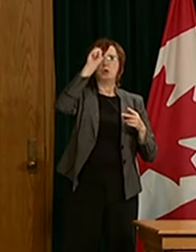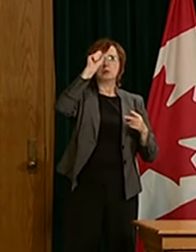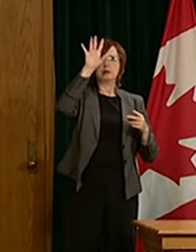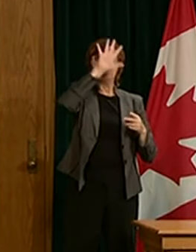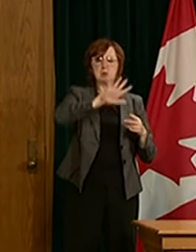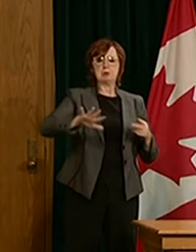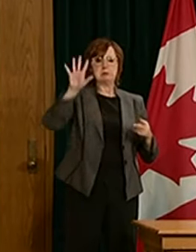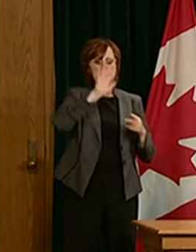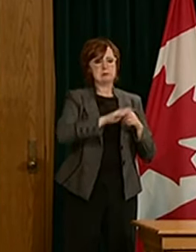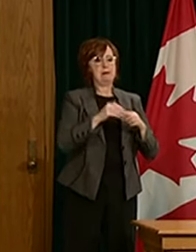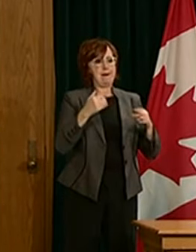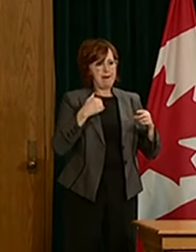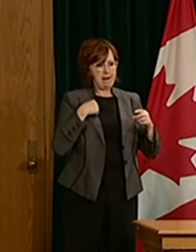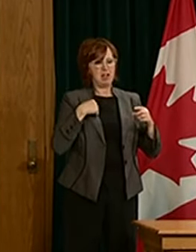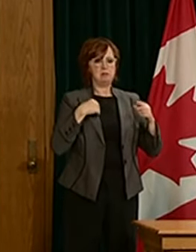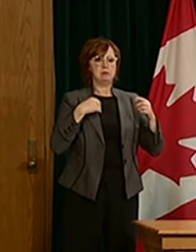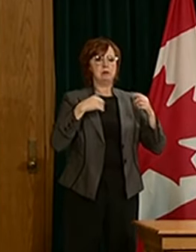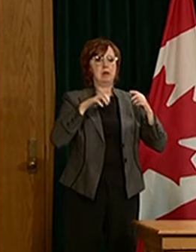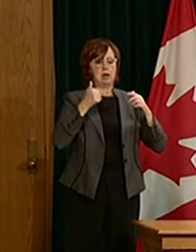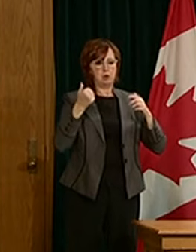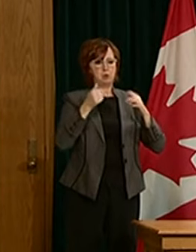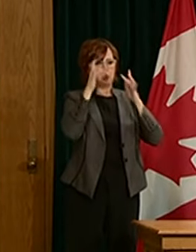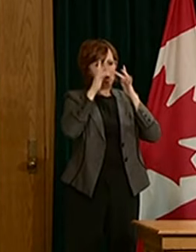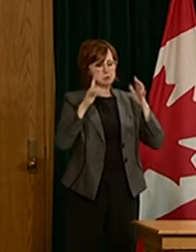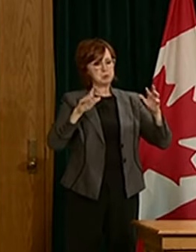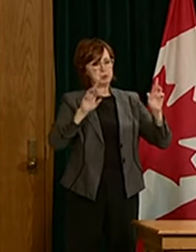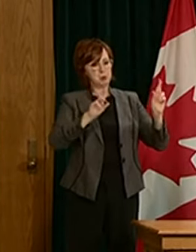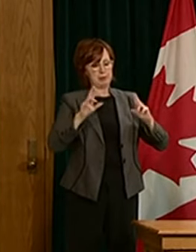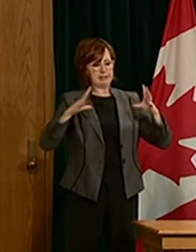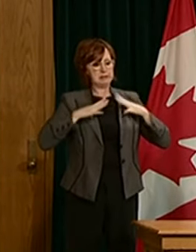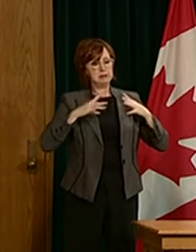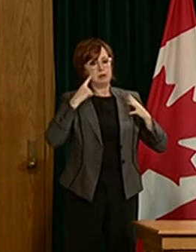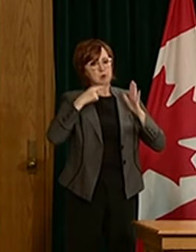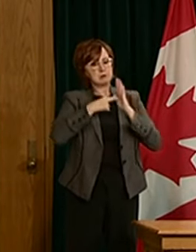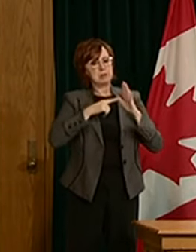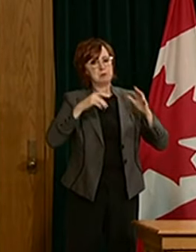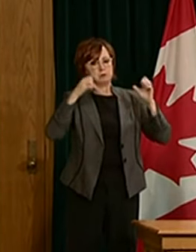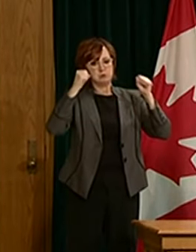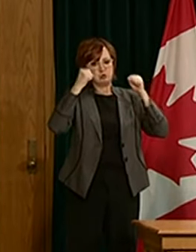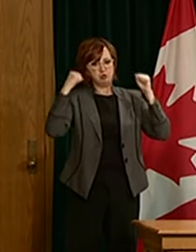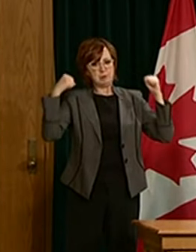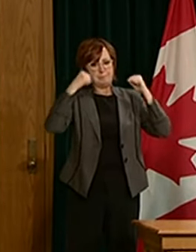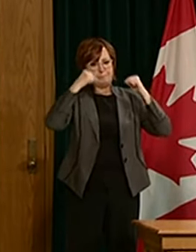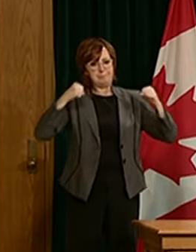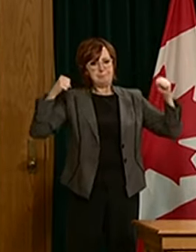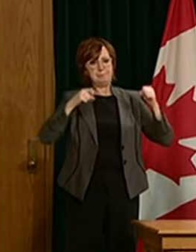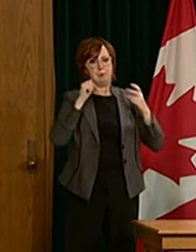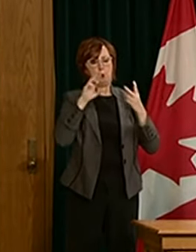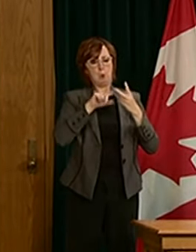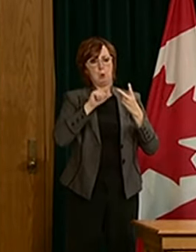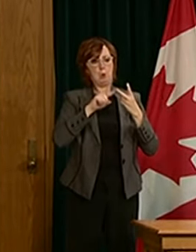not activating any field hospitals in any of the northern centers.